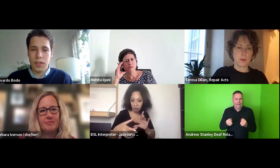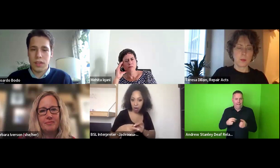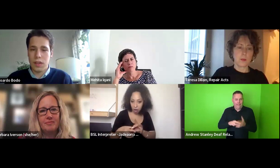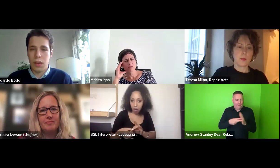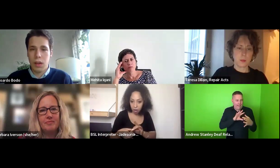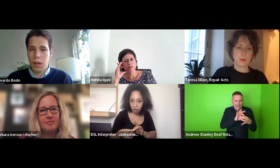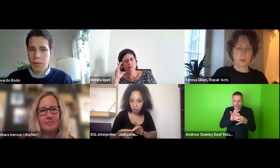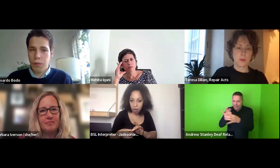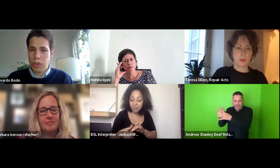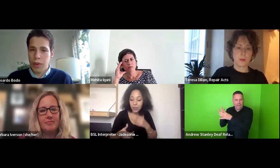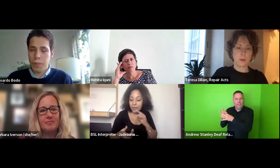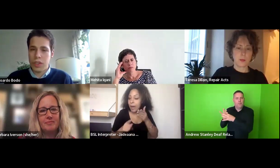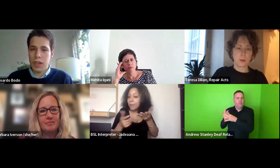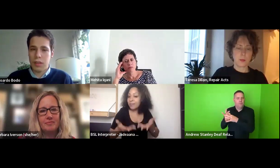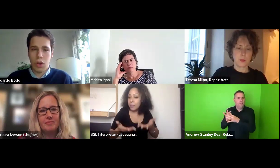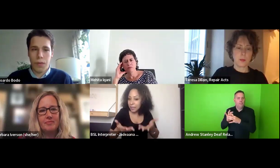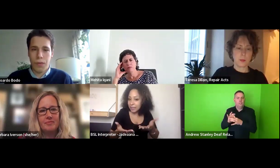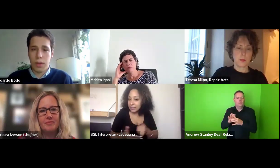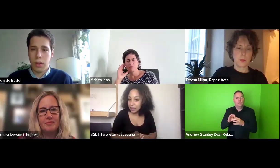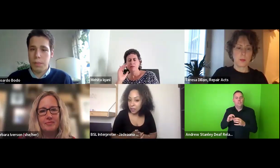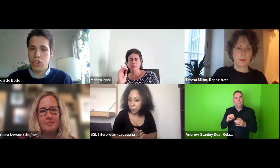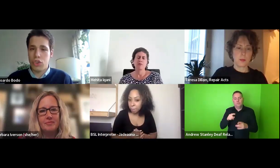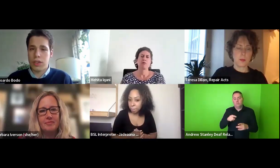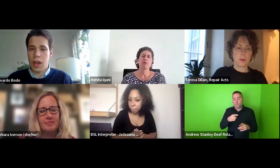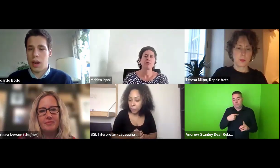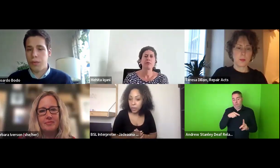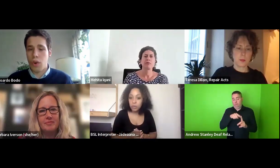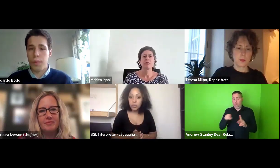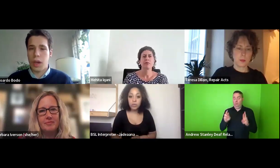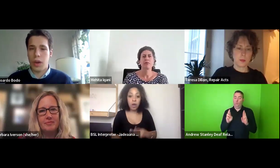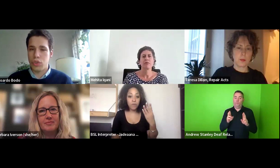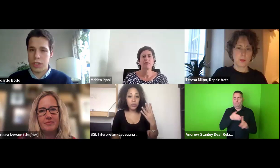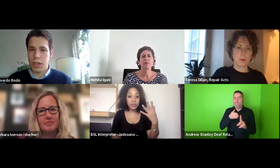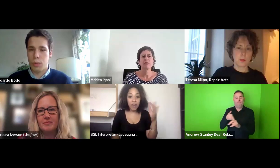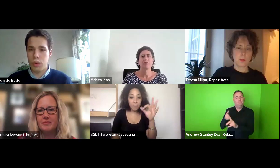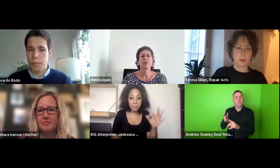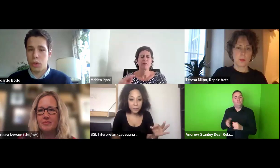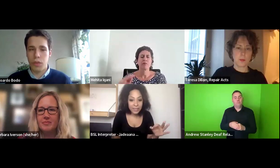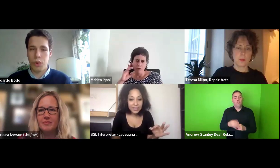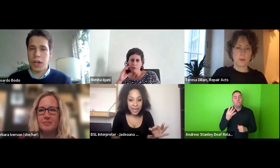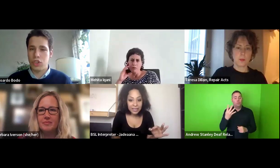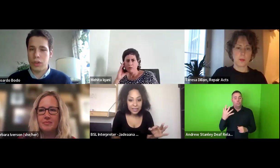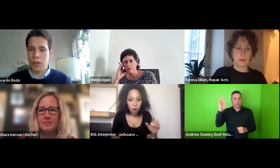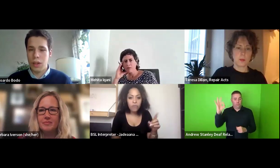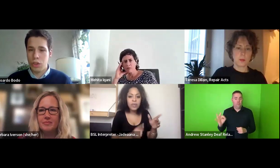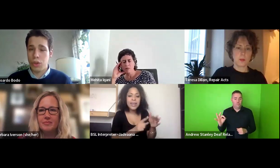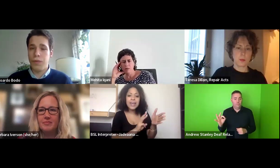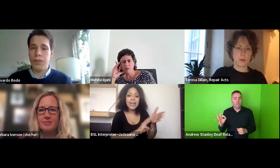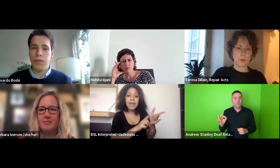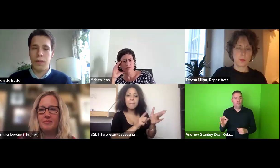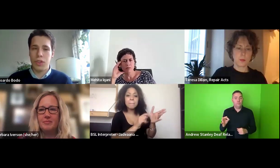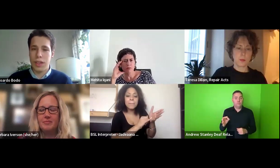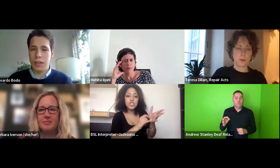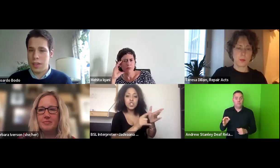climate crisis. 45% of emissions are from an unsustainable model of production. The